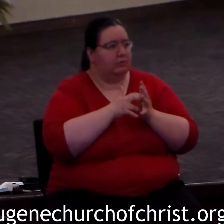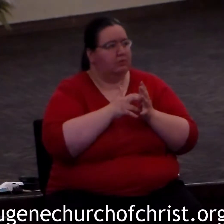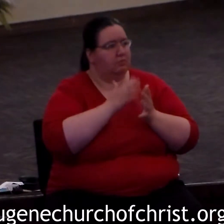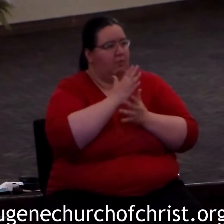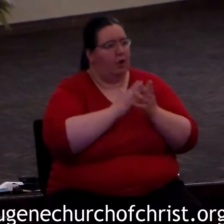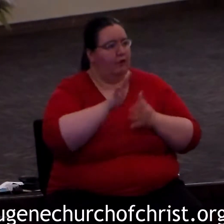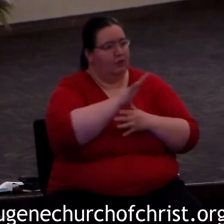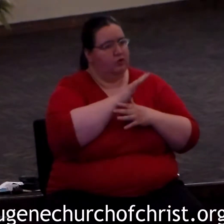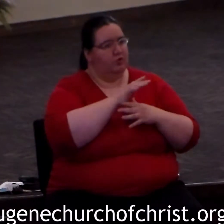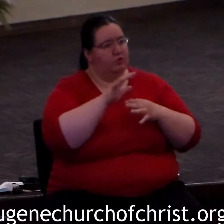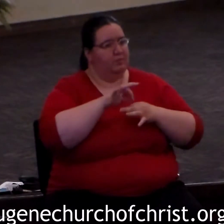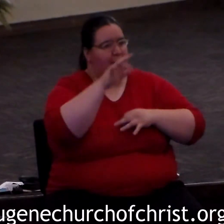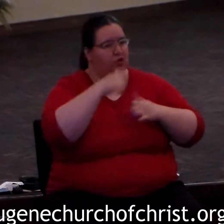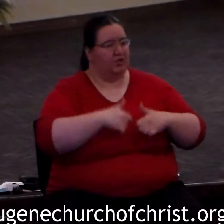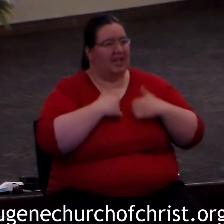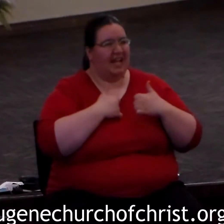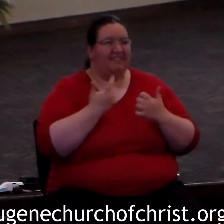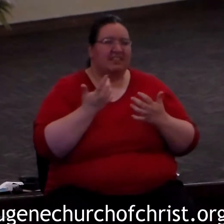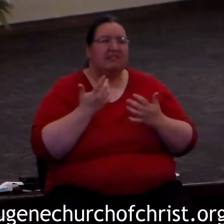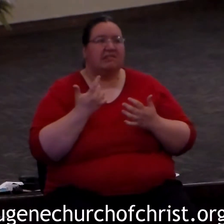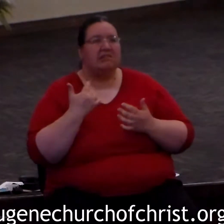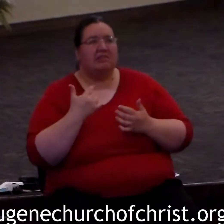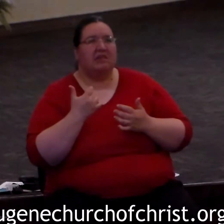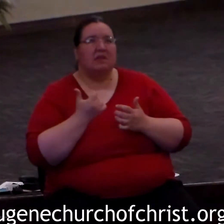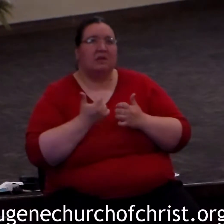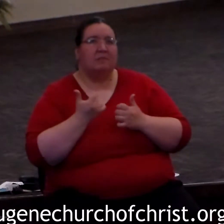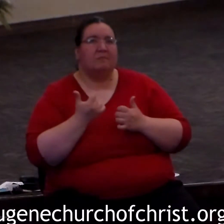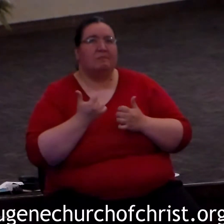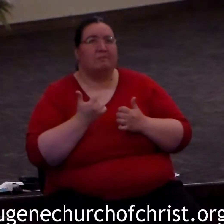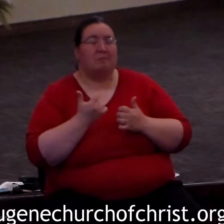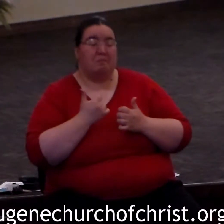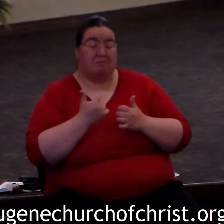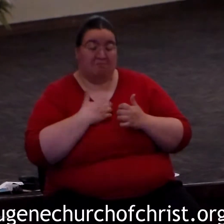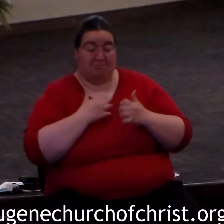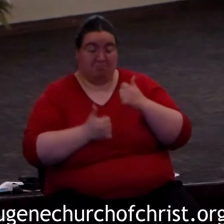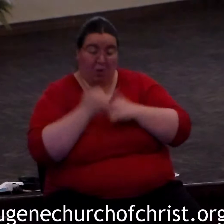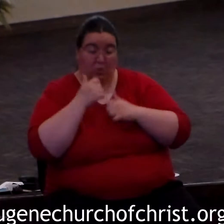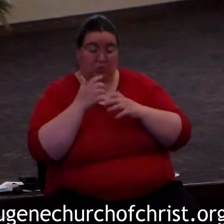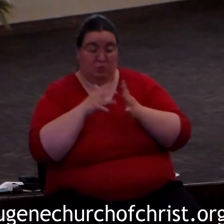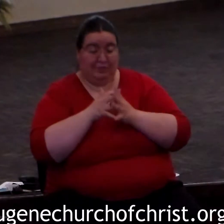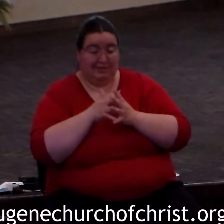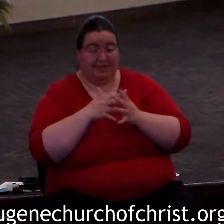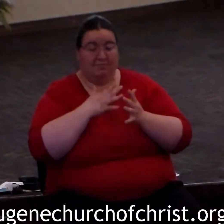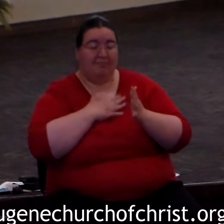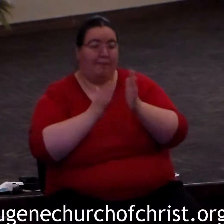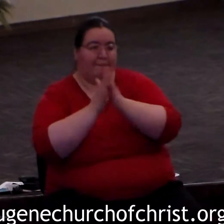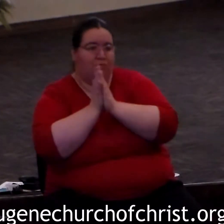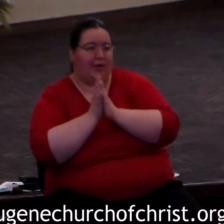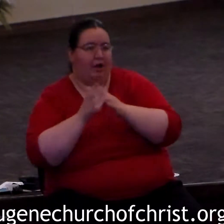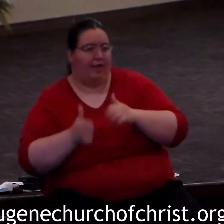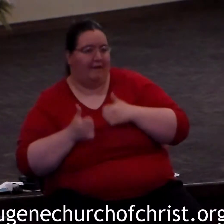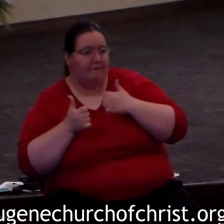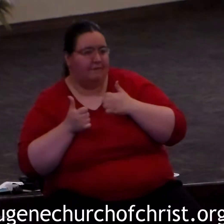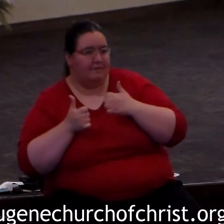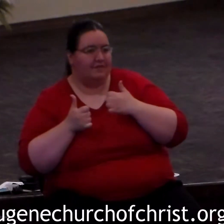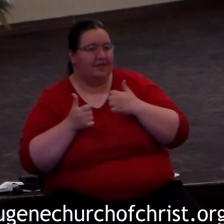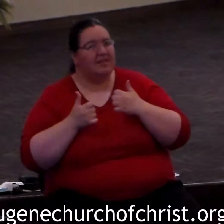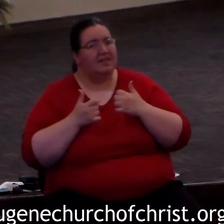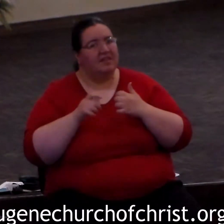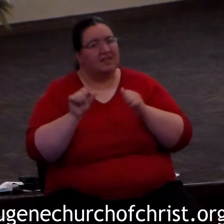Even when it's really good, I think to myself, it could be better than it is. And part of that is the fact that I am not intentional enough about finding